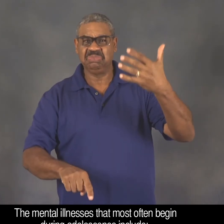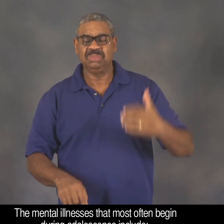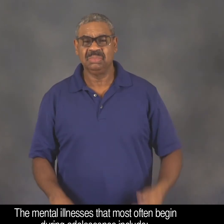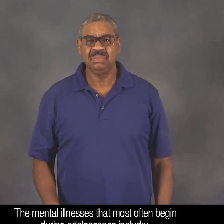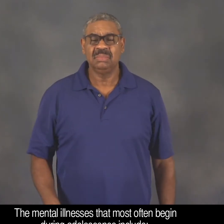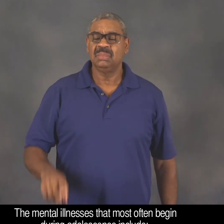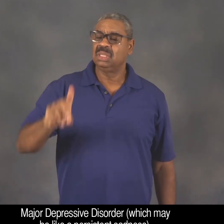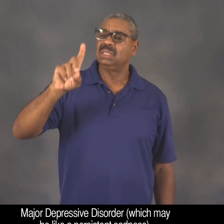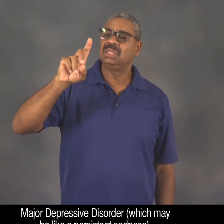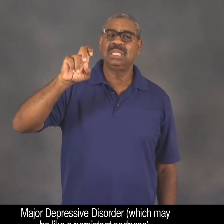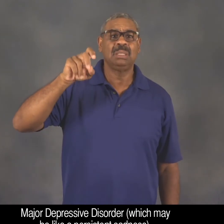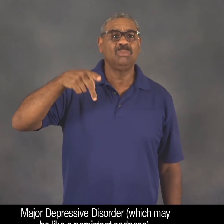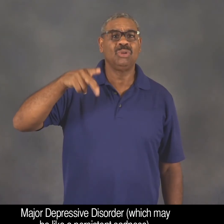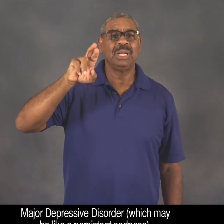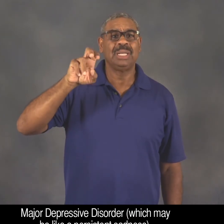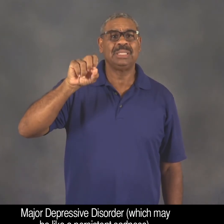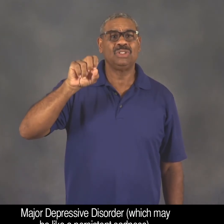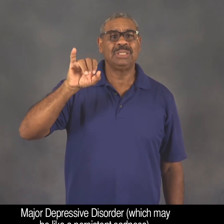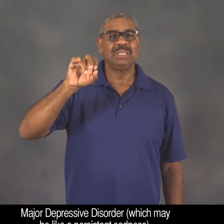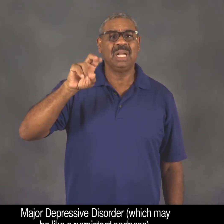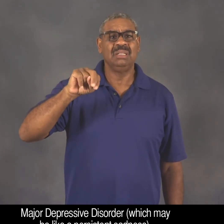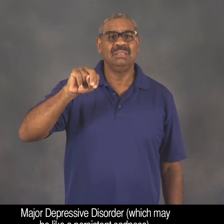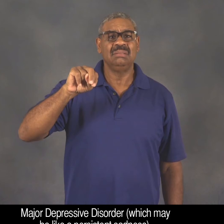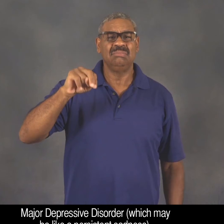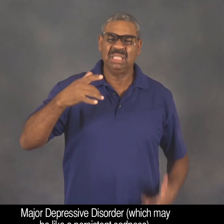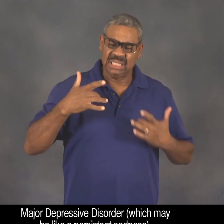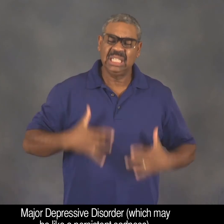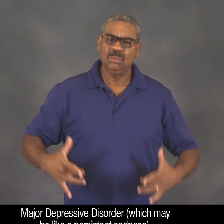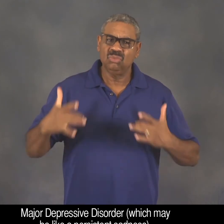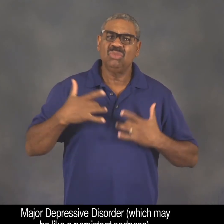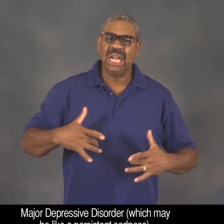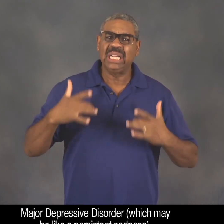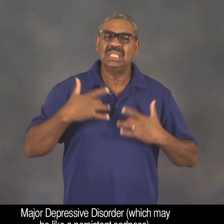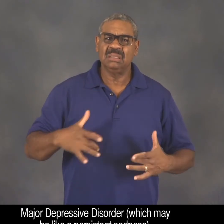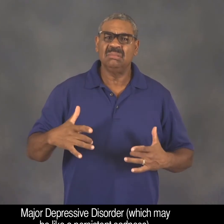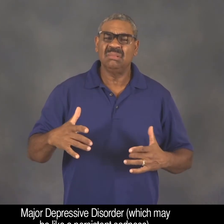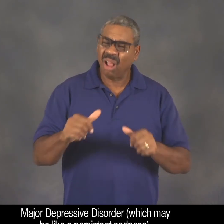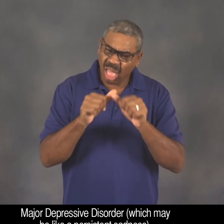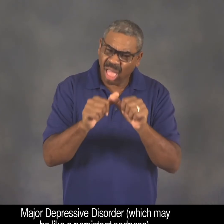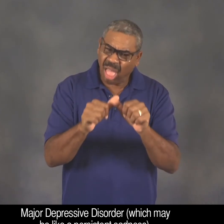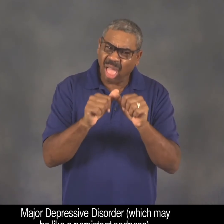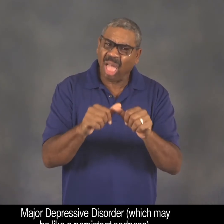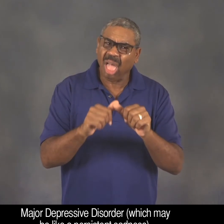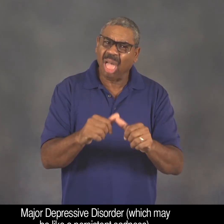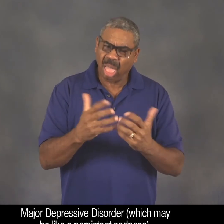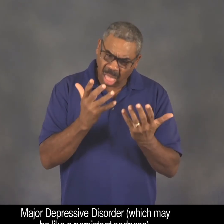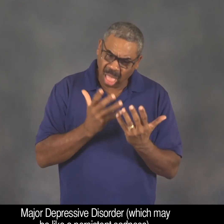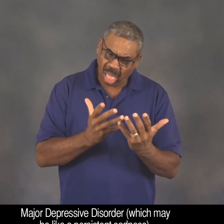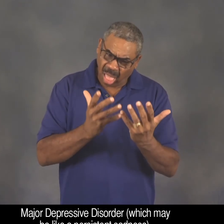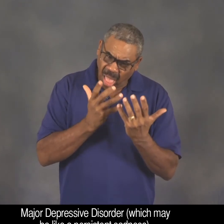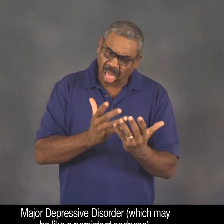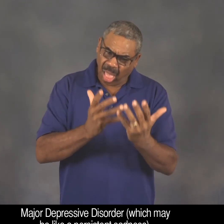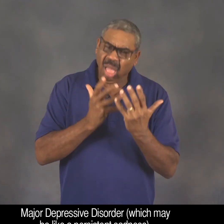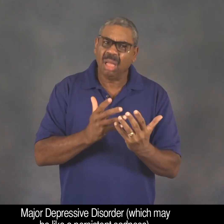during adolescence include major depressive disorder, which may be like a persistent